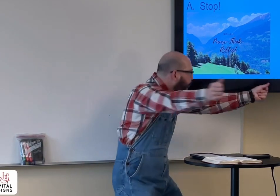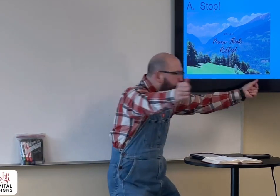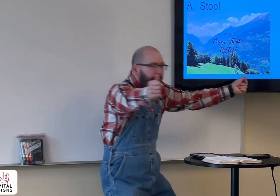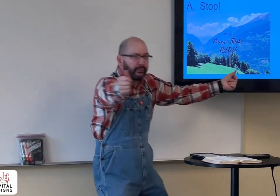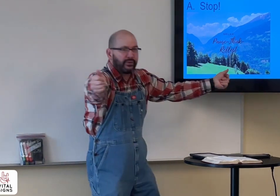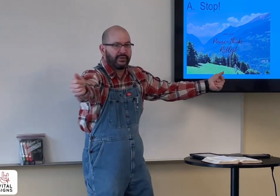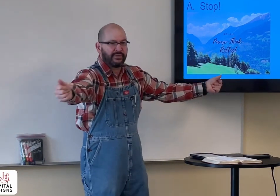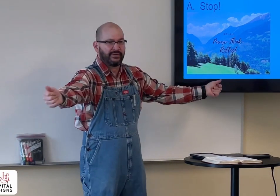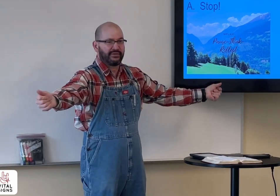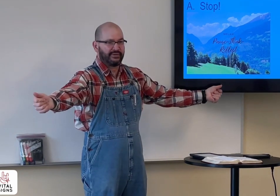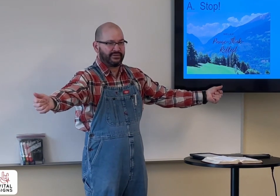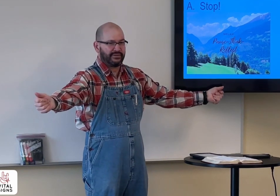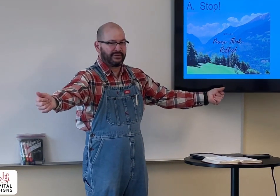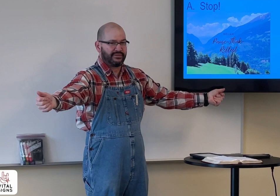them, and they're going to be destroyed.